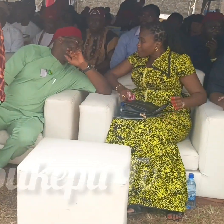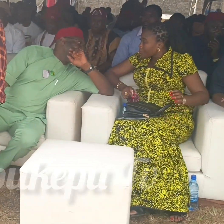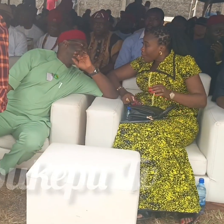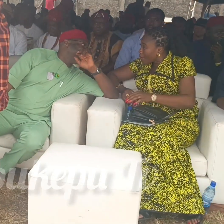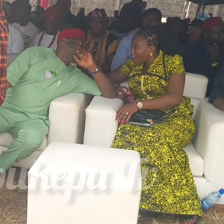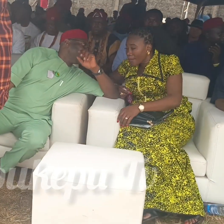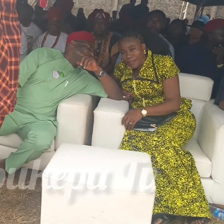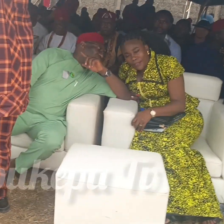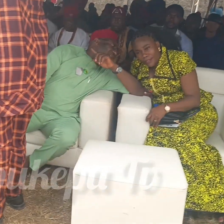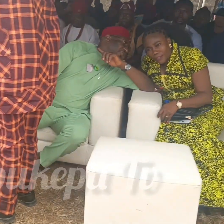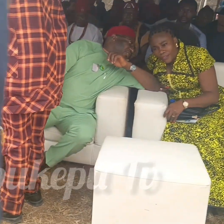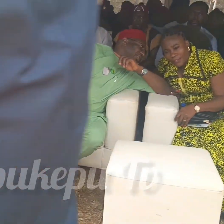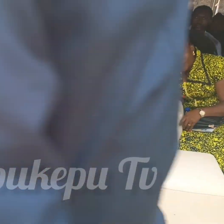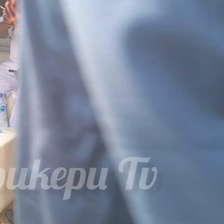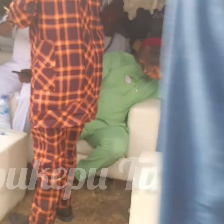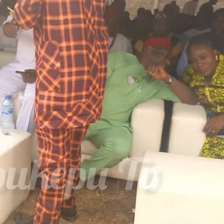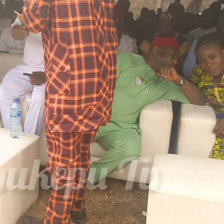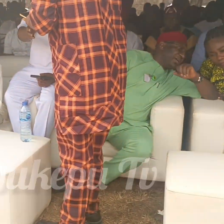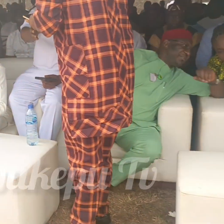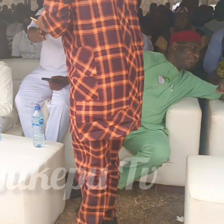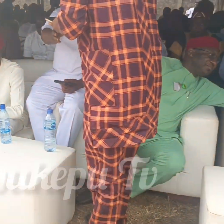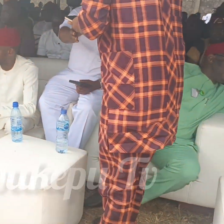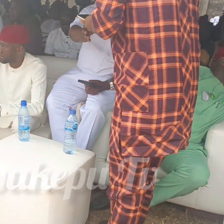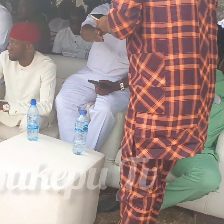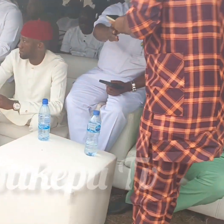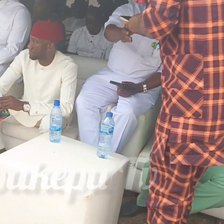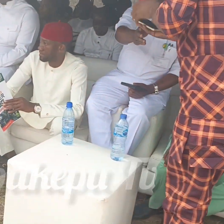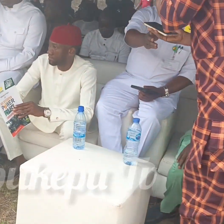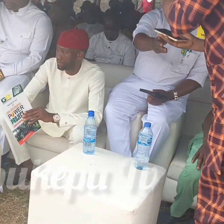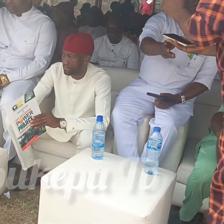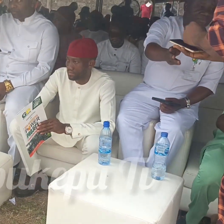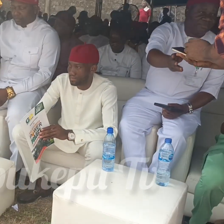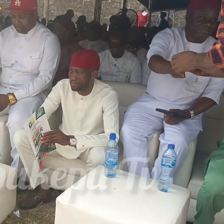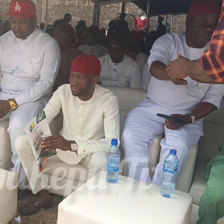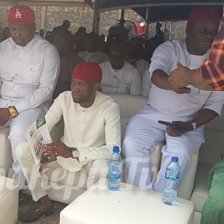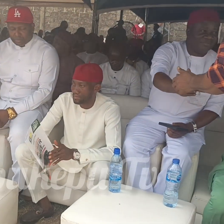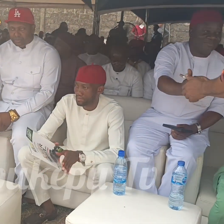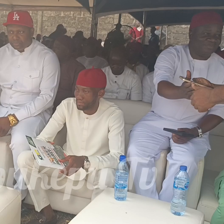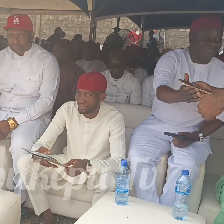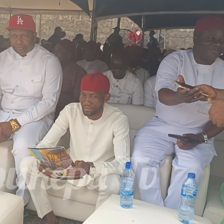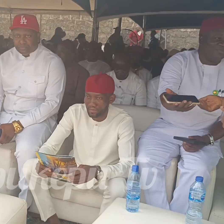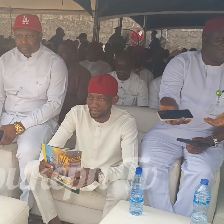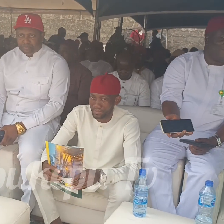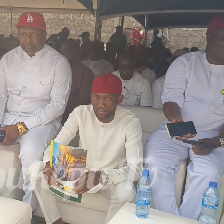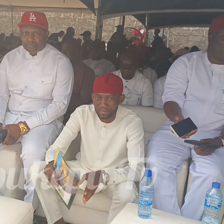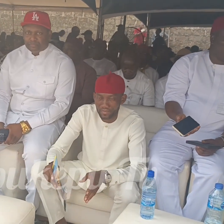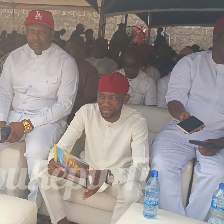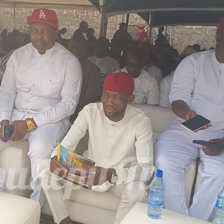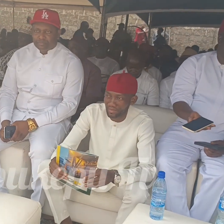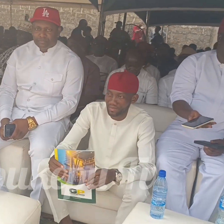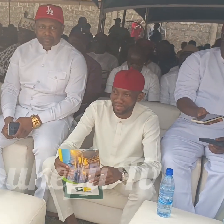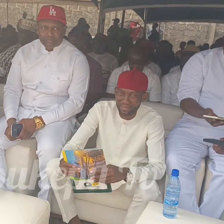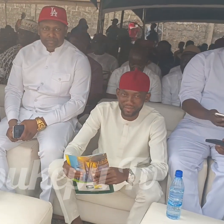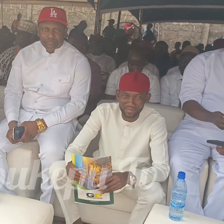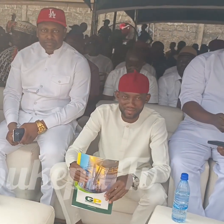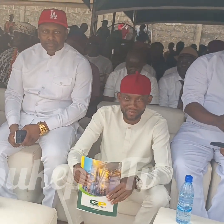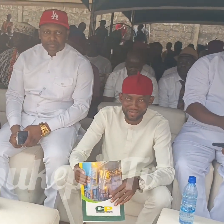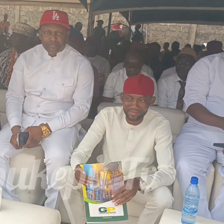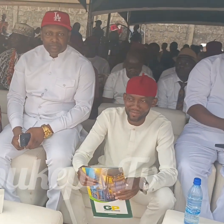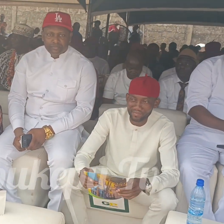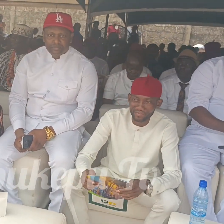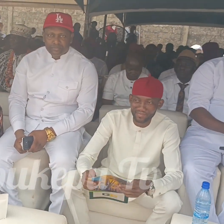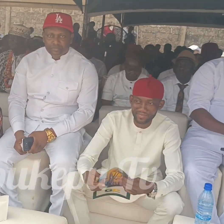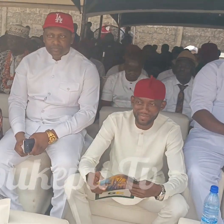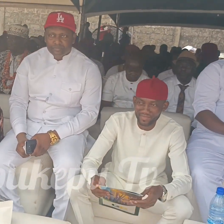our Amazon First Lady of Abia State, Her Excellency Mrs. Priscilla Chidimma Oti. Ma'am,